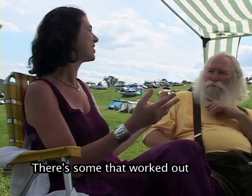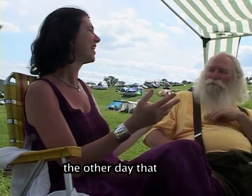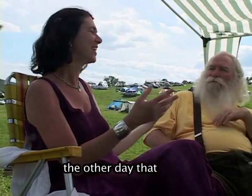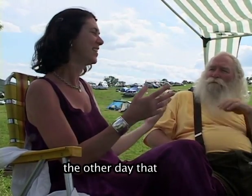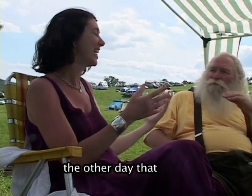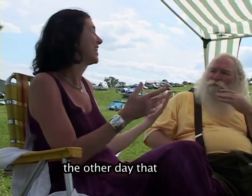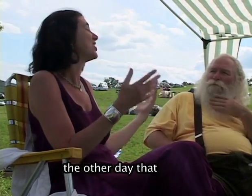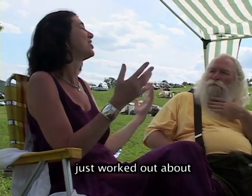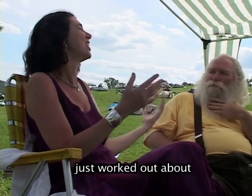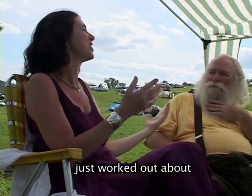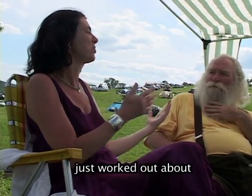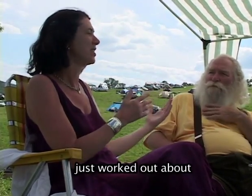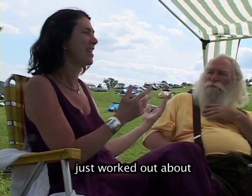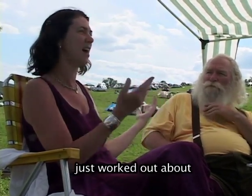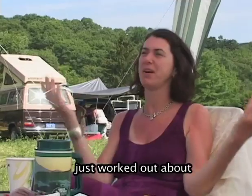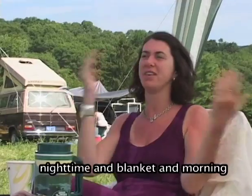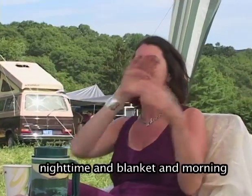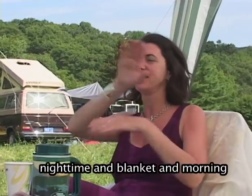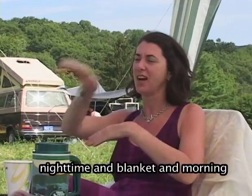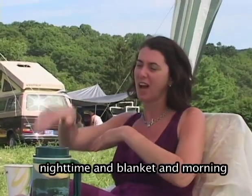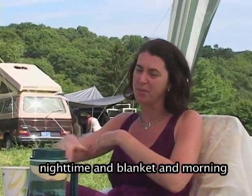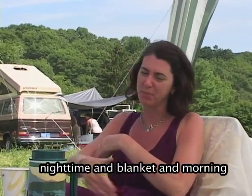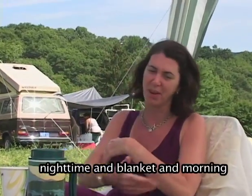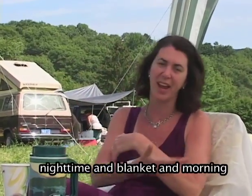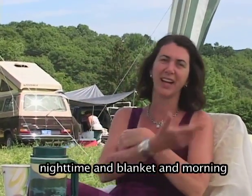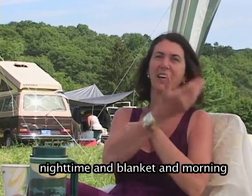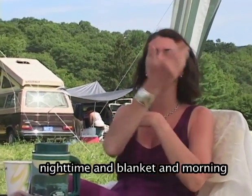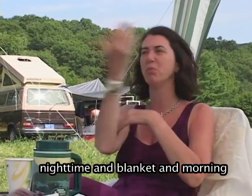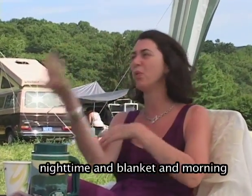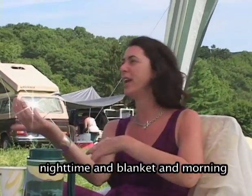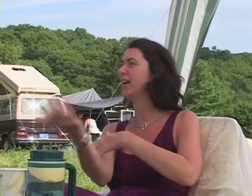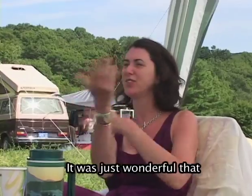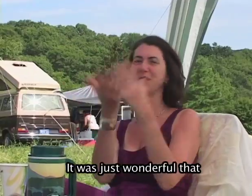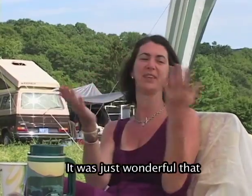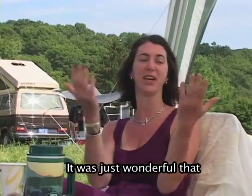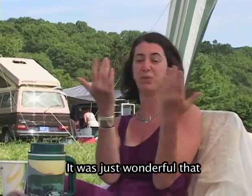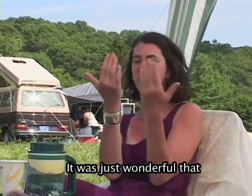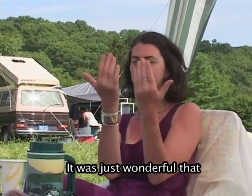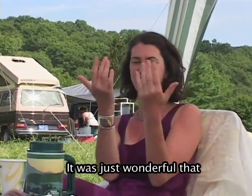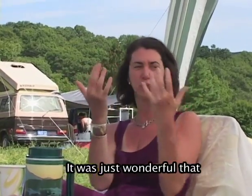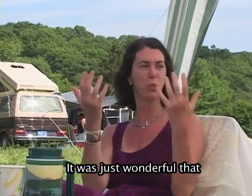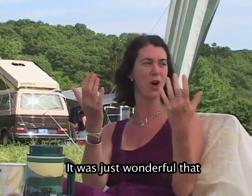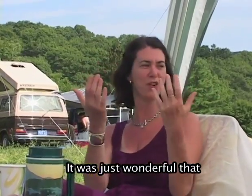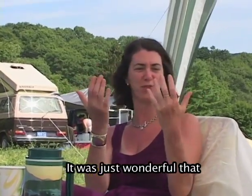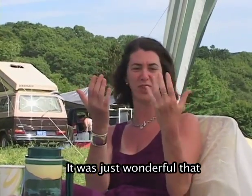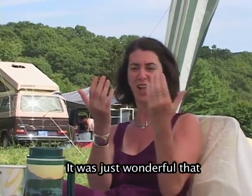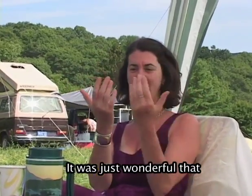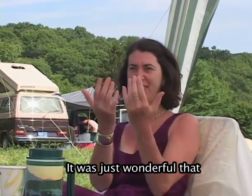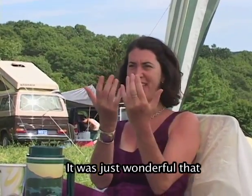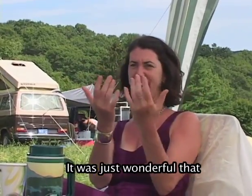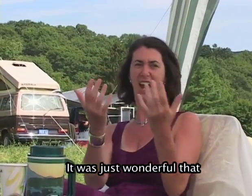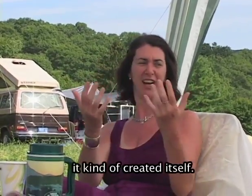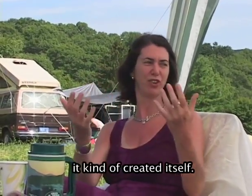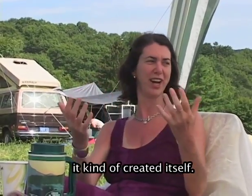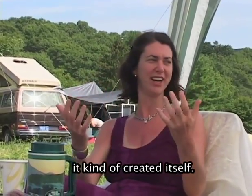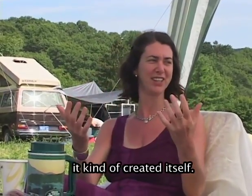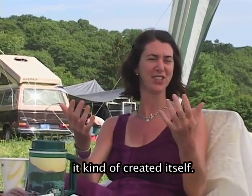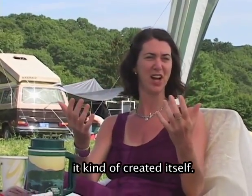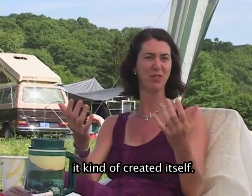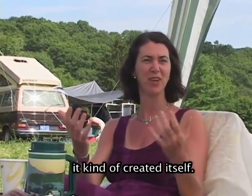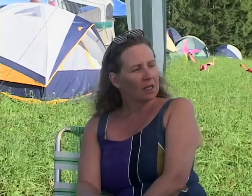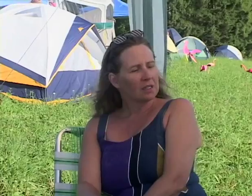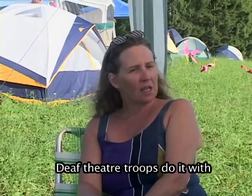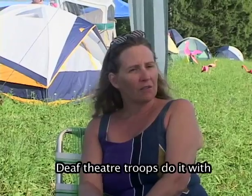There's something that worked out the other day that just worked out about nighttime and blanket and morning or something, and it was just wonderful that it kind of